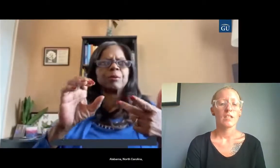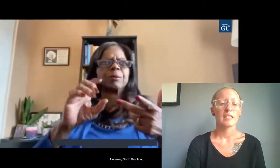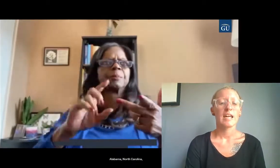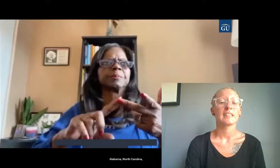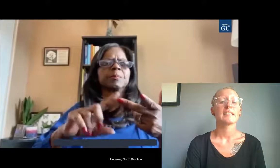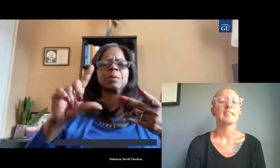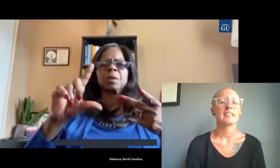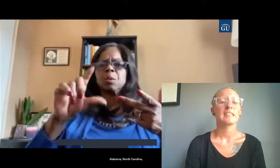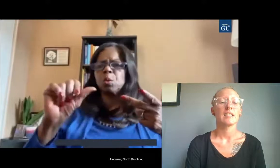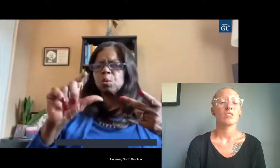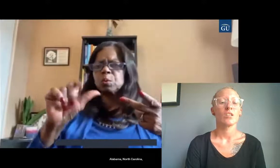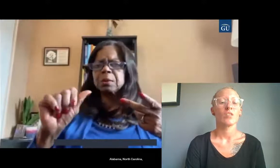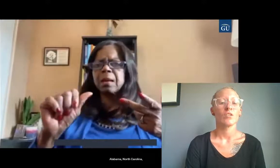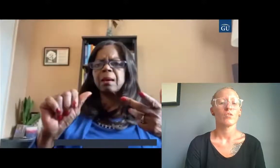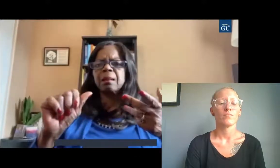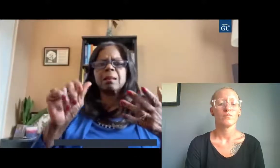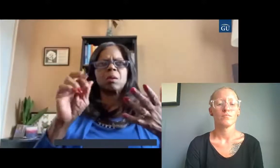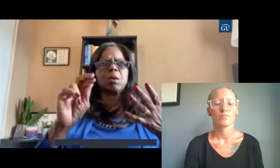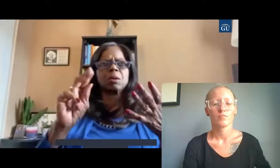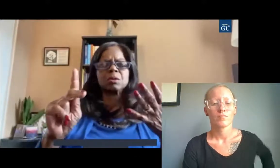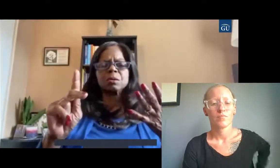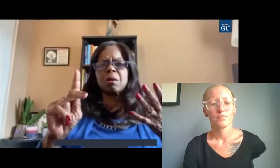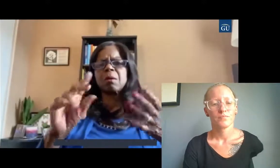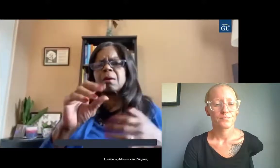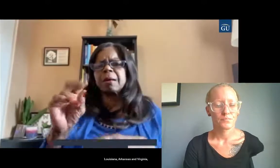So we selected 6 states to interview: